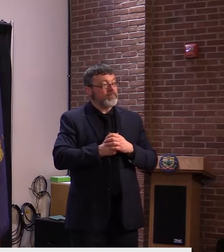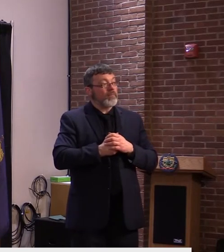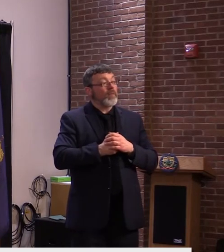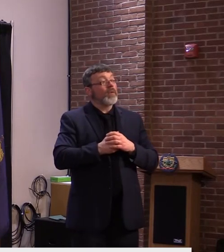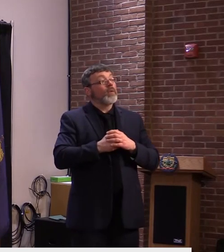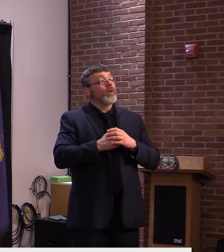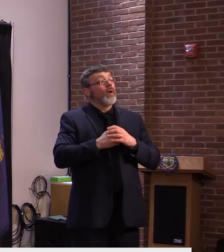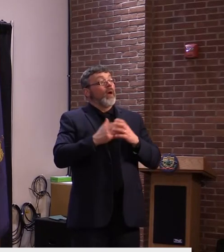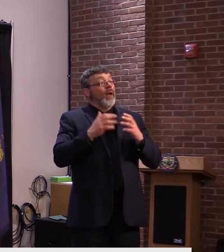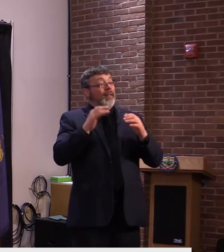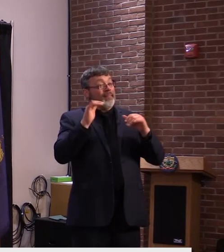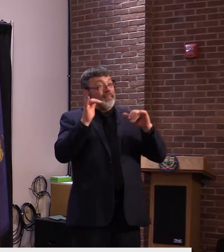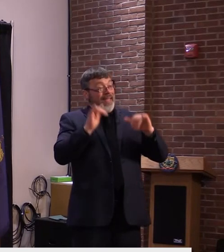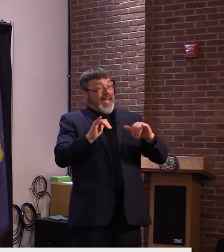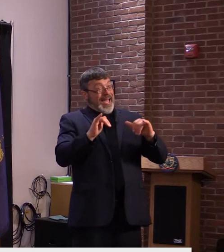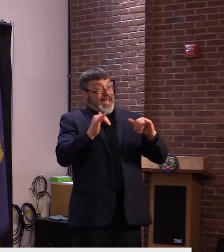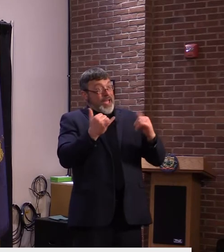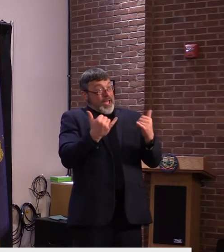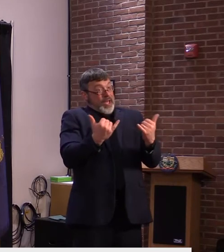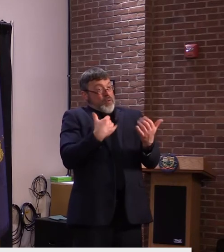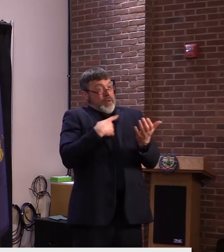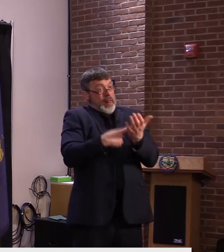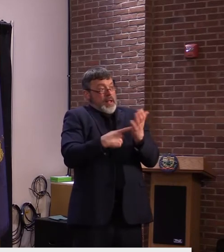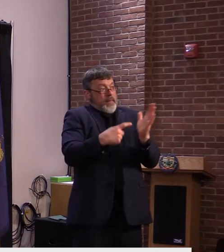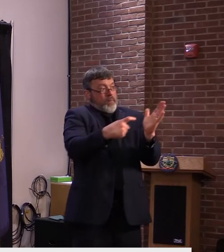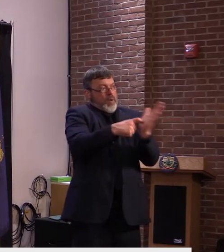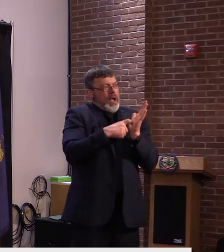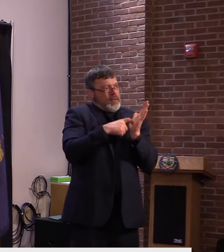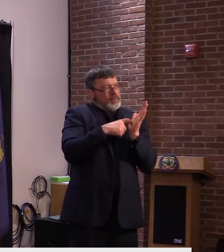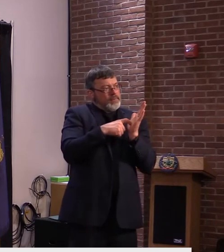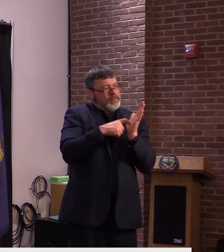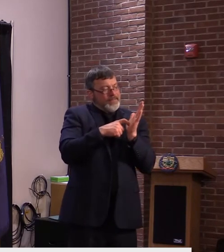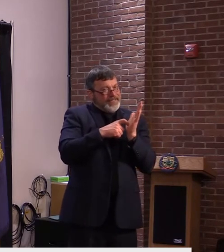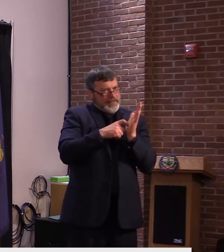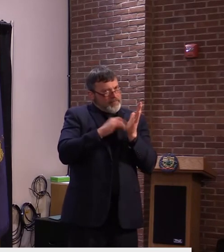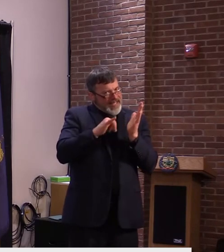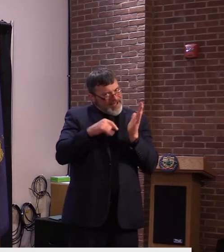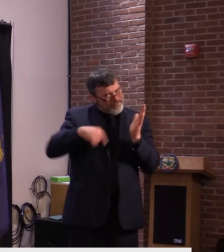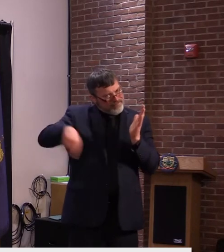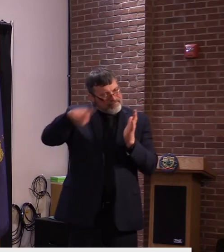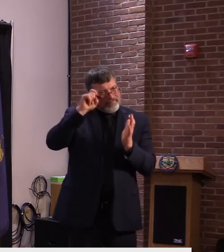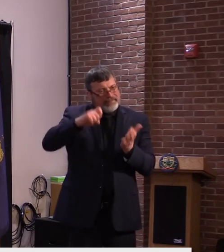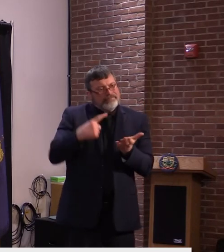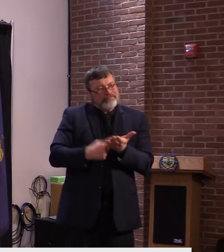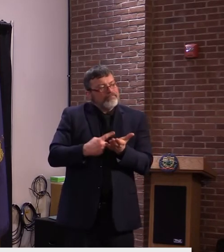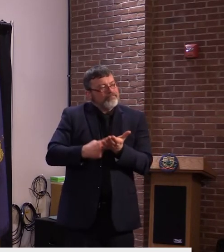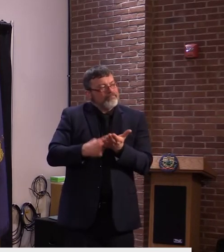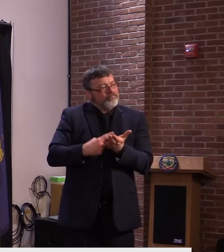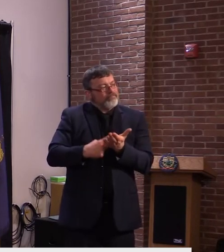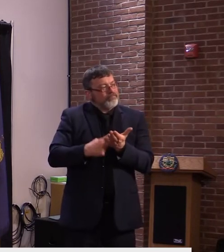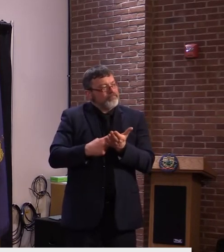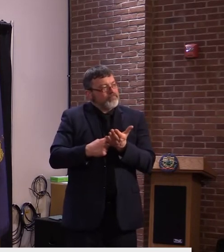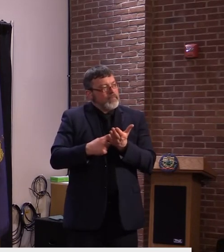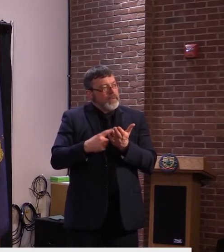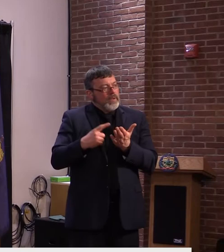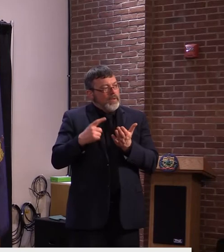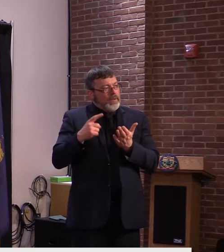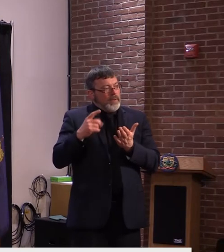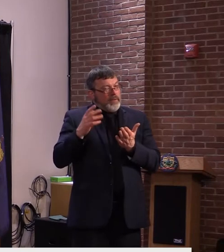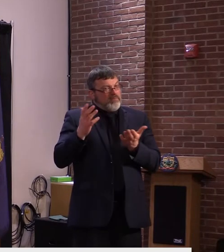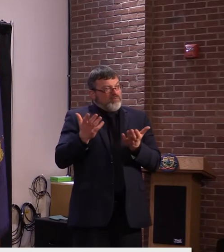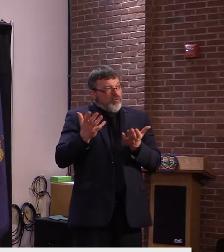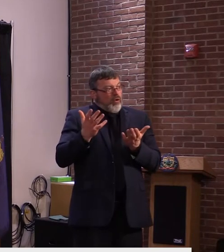COVID vaccine is an important one for the body to become informed about and